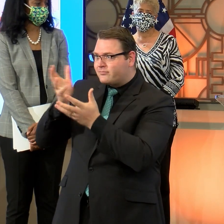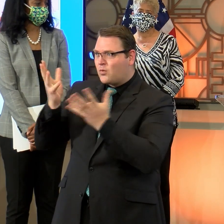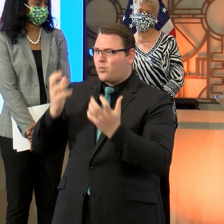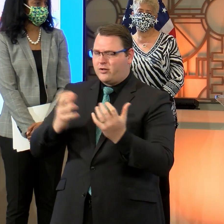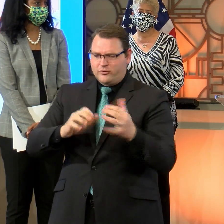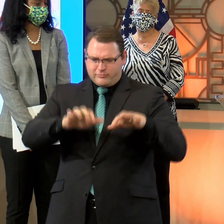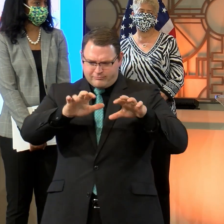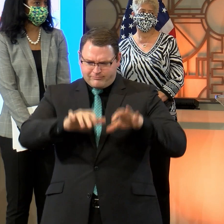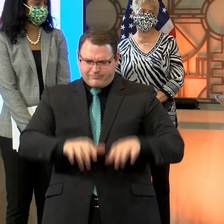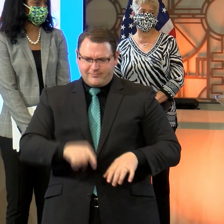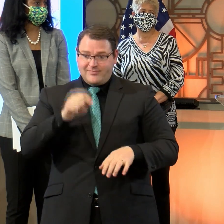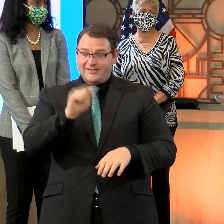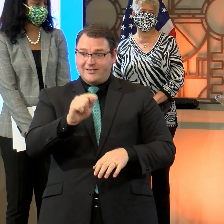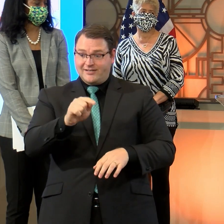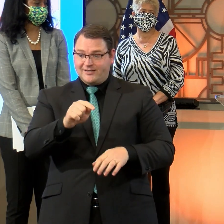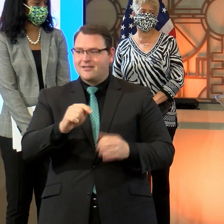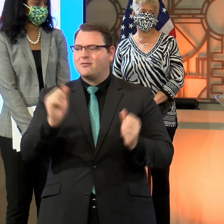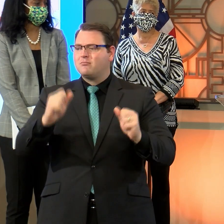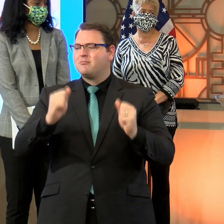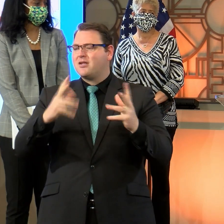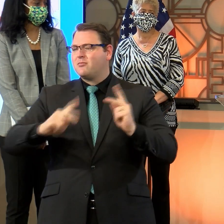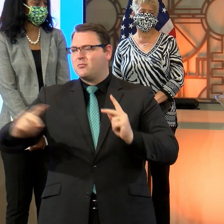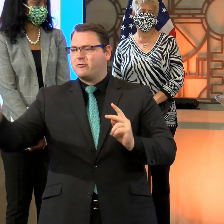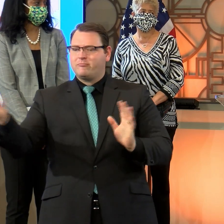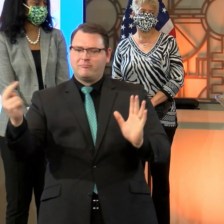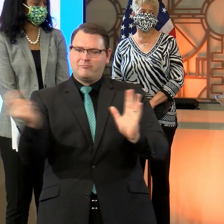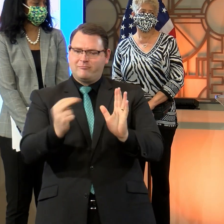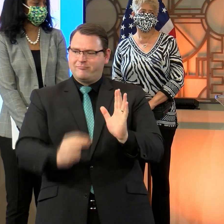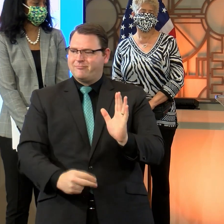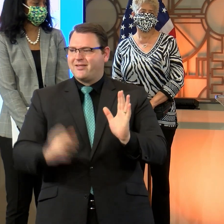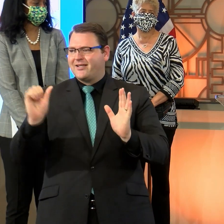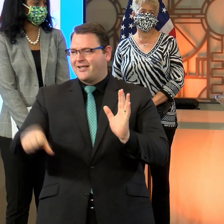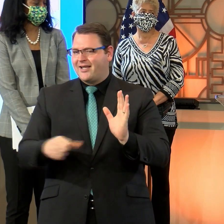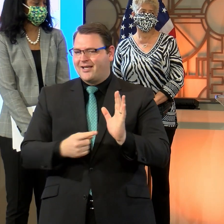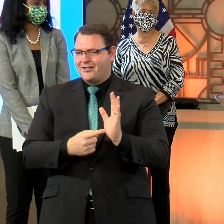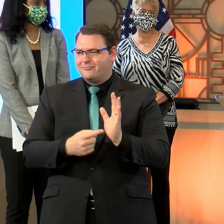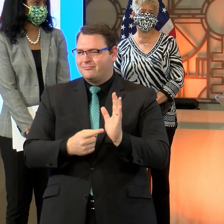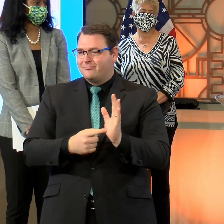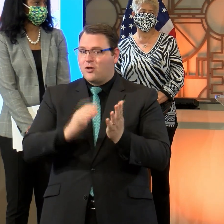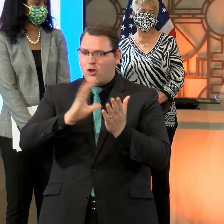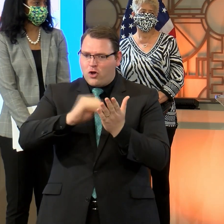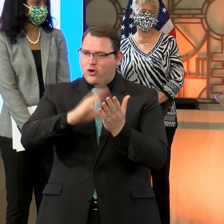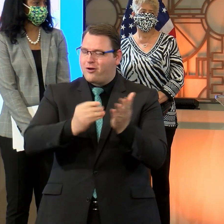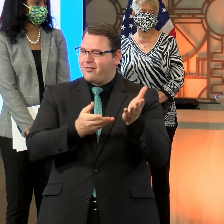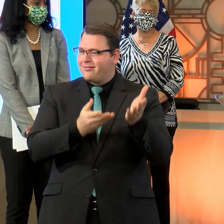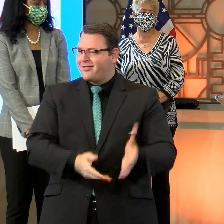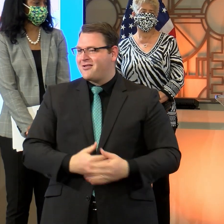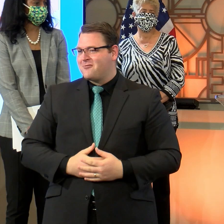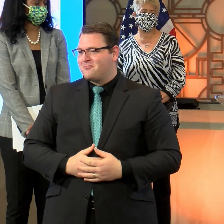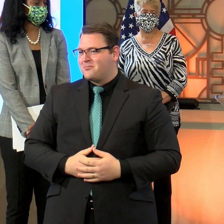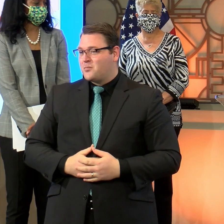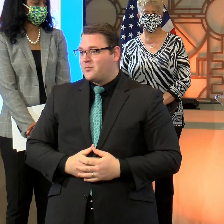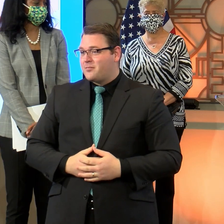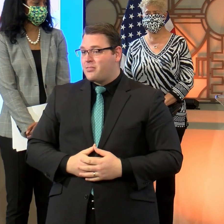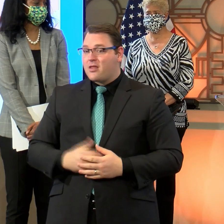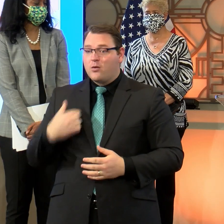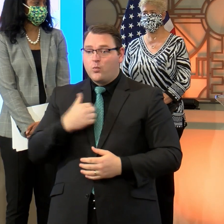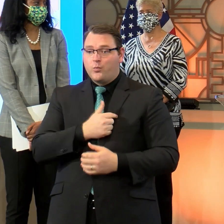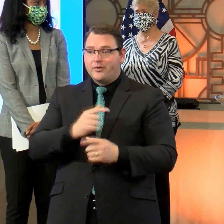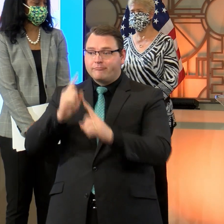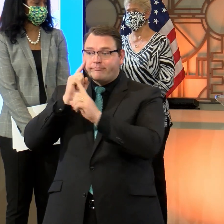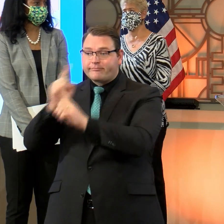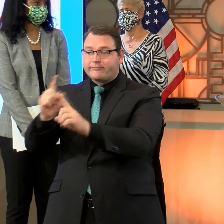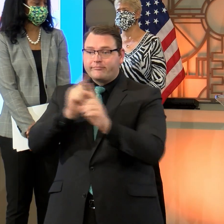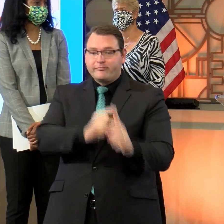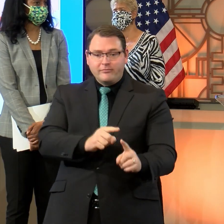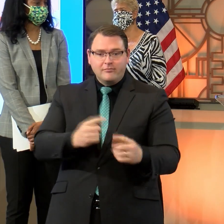that is reliable and accessible. And we're working on ways to reach out to the community, whether you have